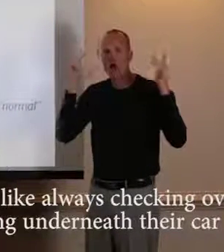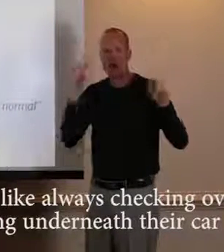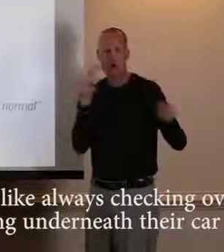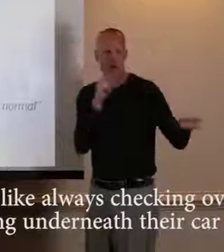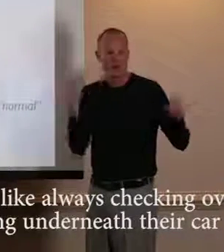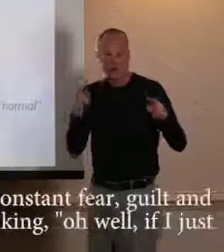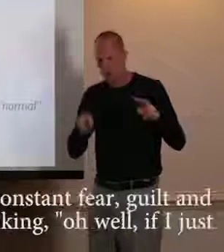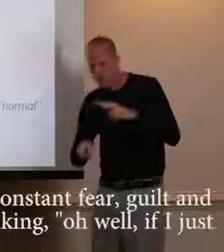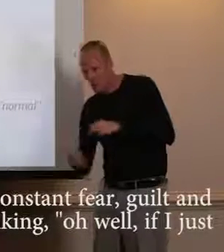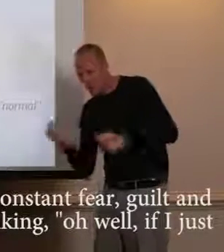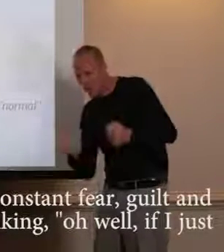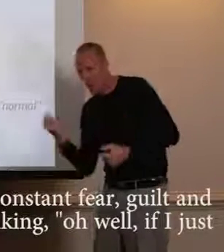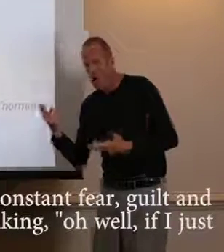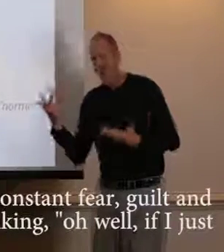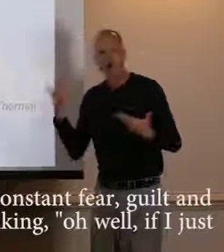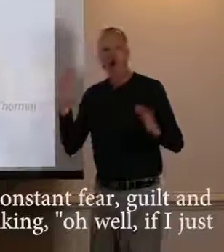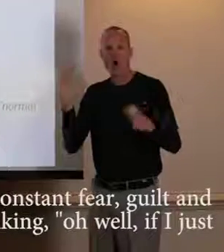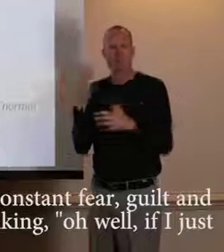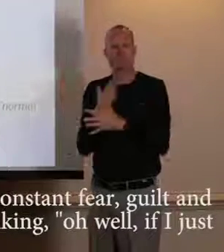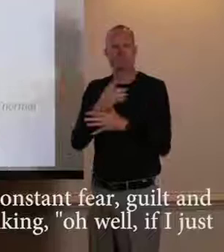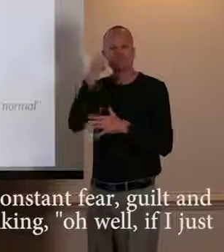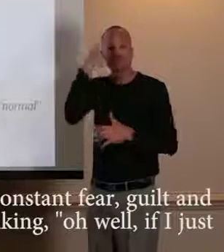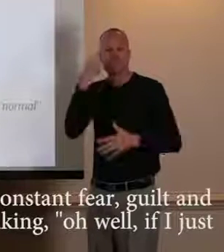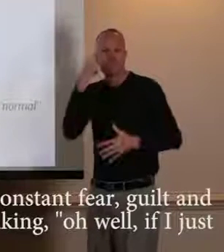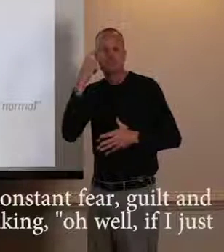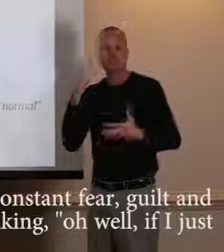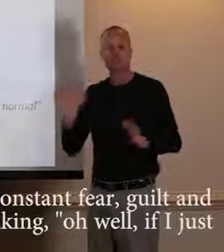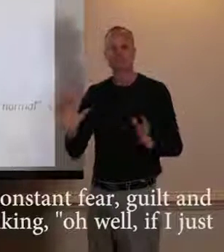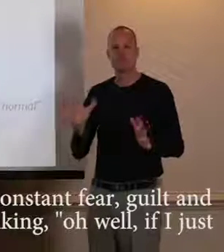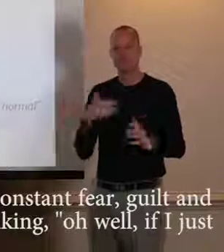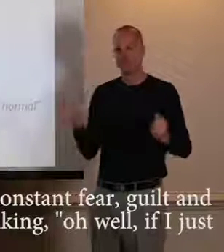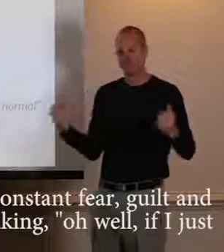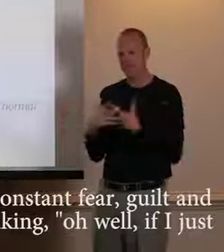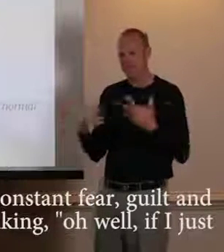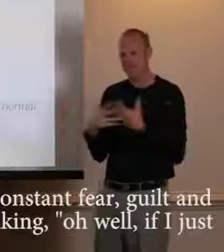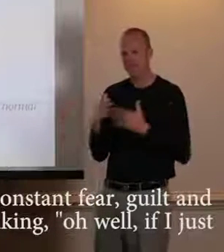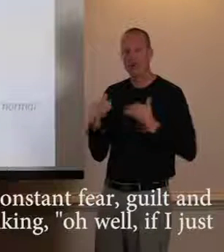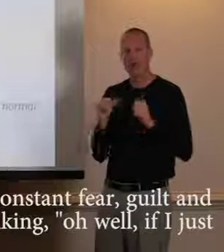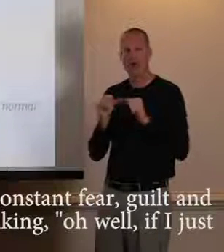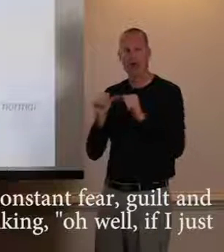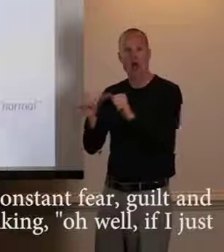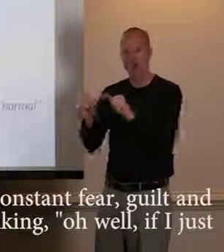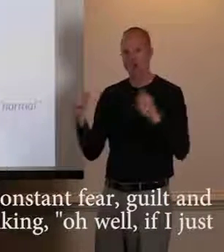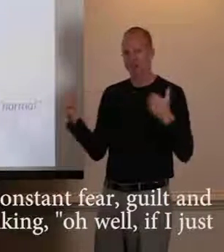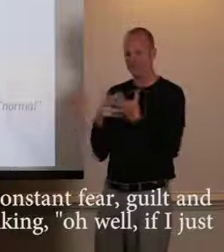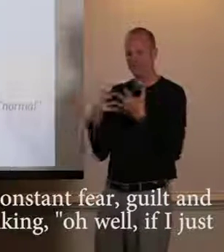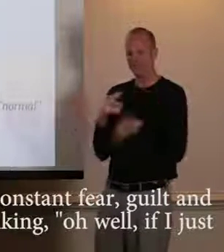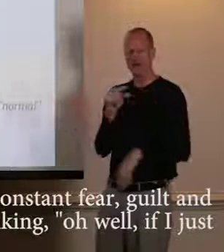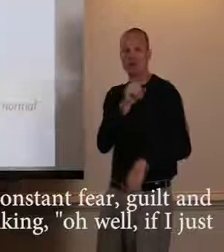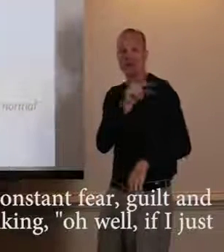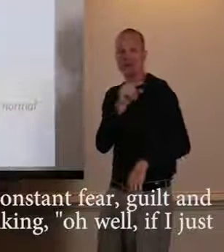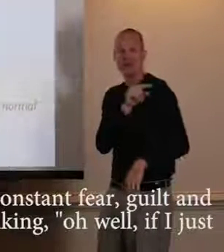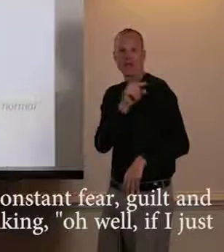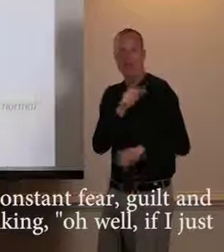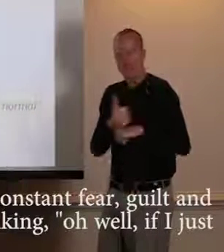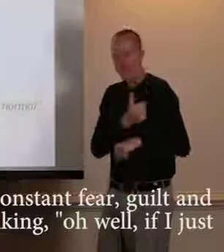their car before they get in. Fear, just constant fear. Guilt and self-blame, feeling guilty,